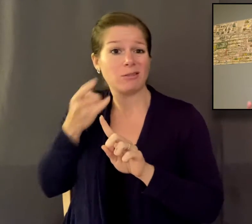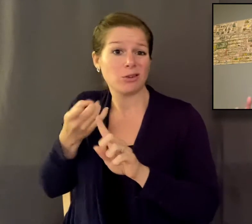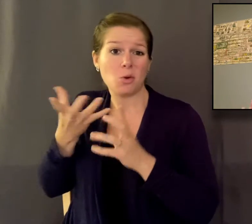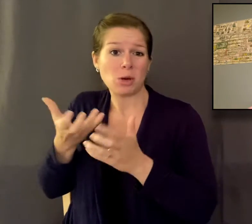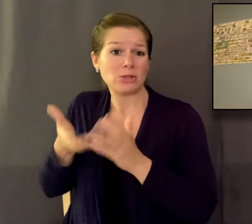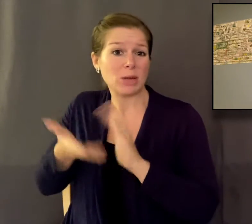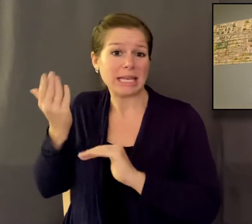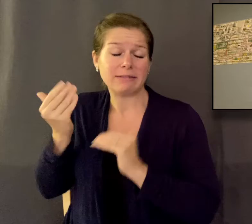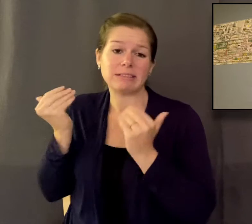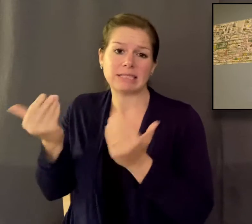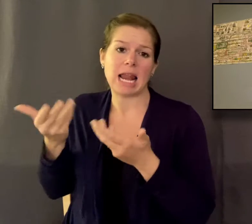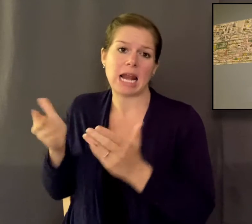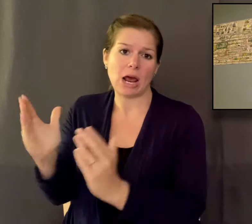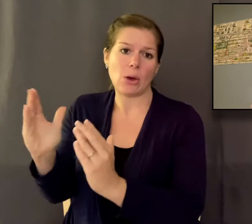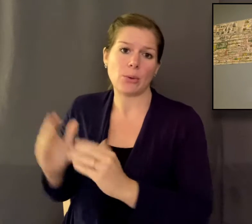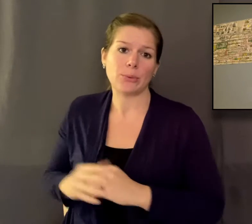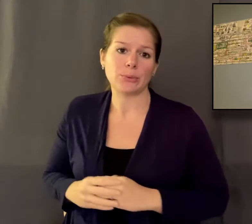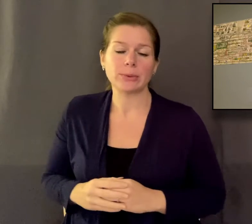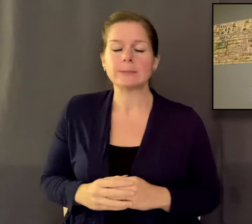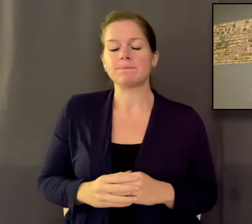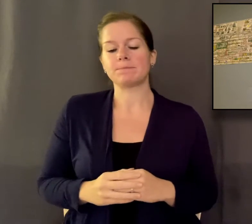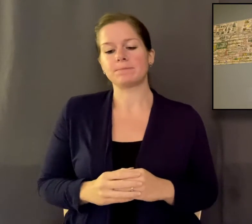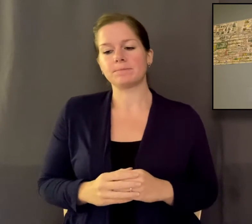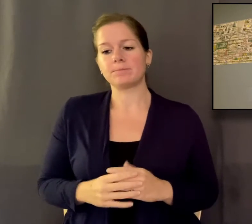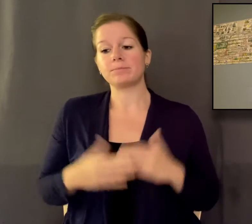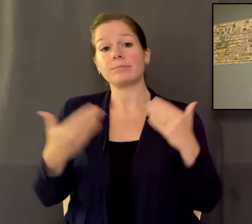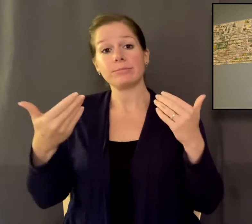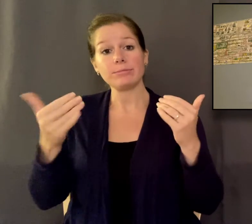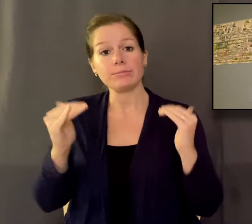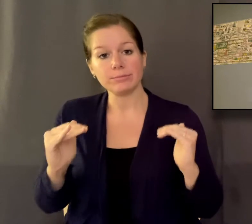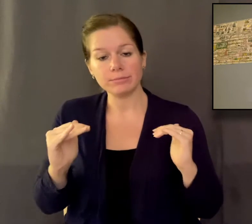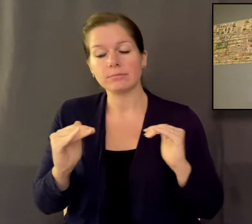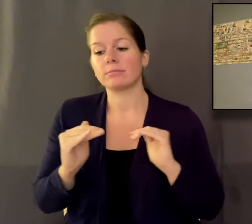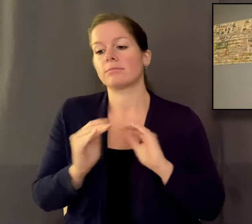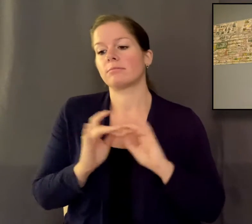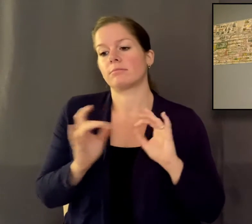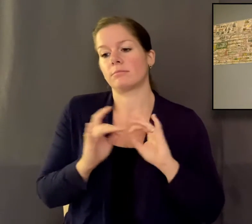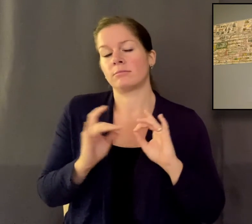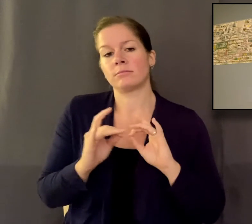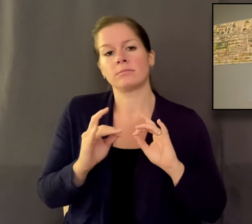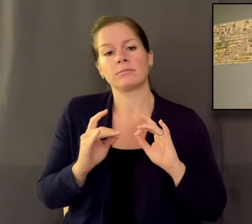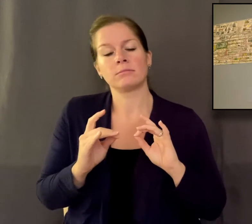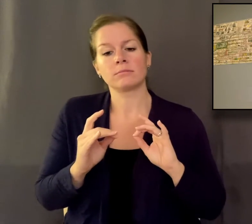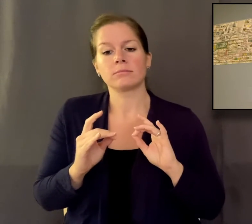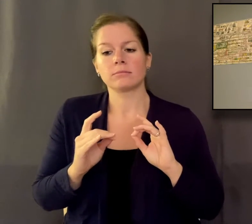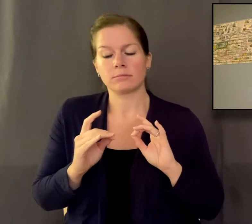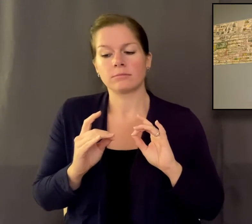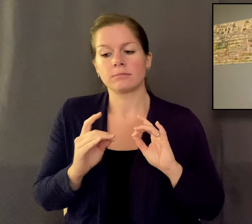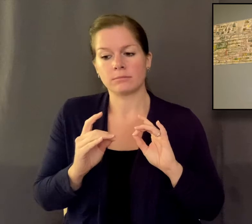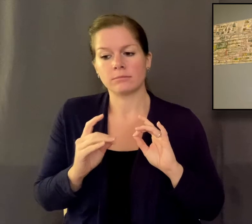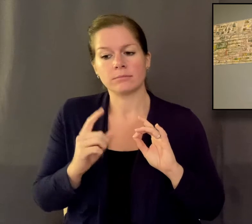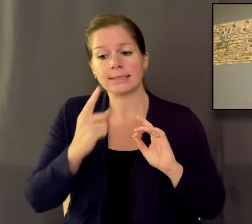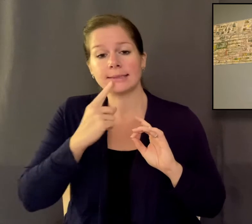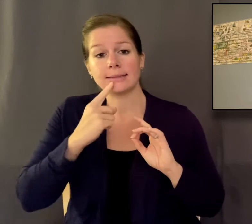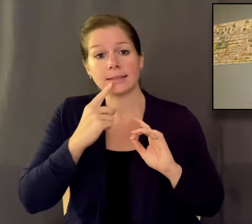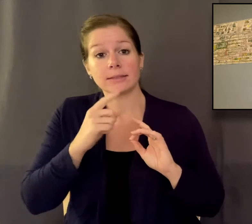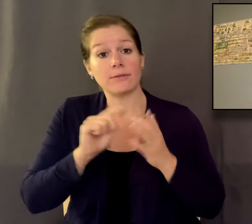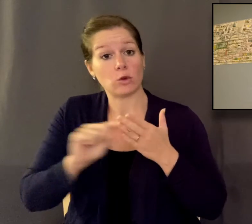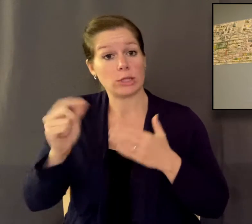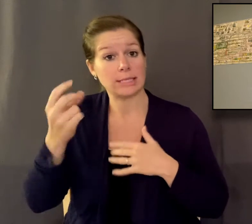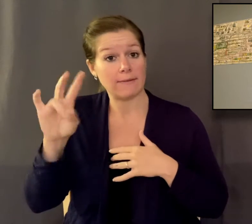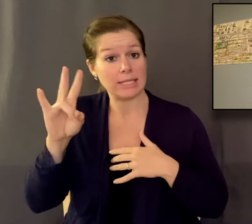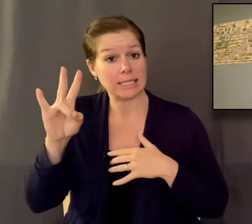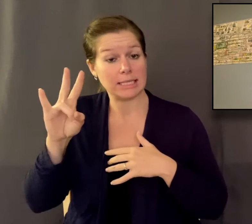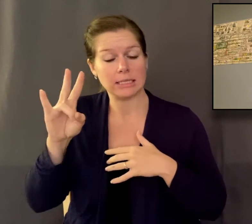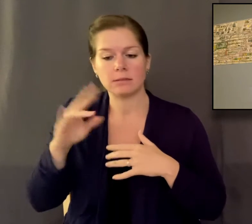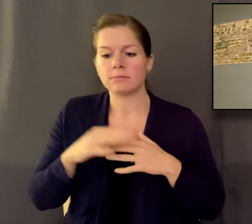The next section, just his whole point in this is to live as you're called, right? And he says, only let each person lead the life, in verse 17,